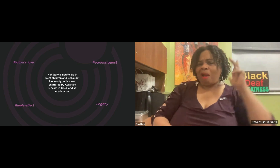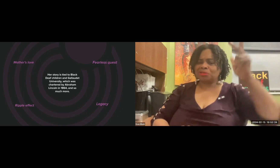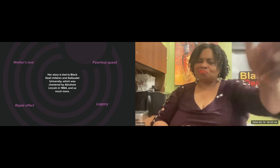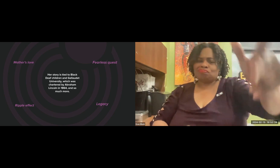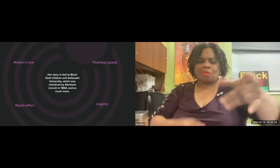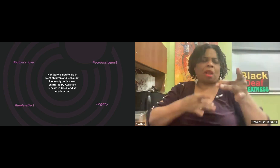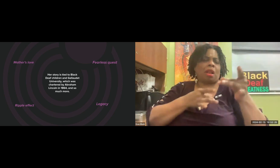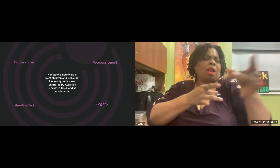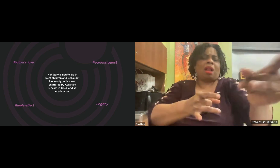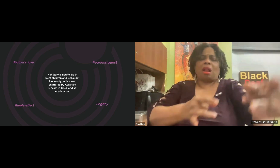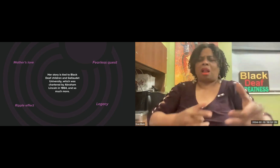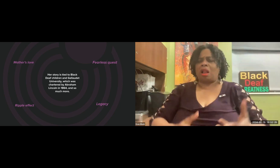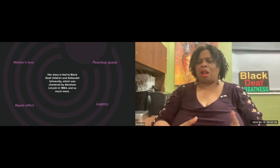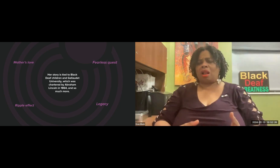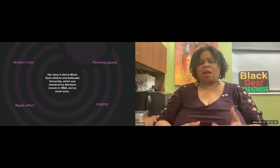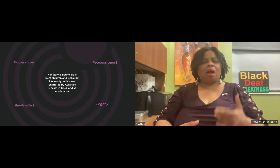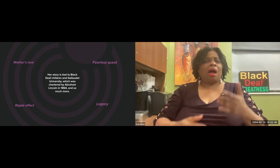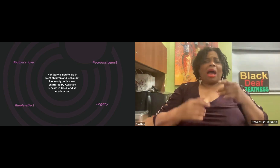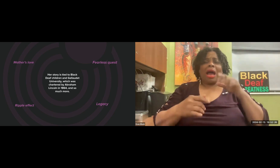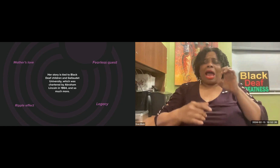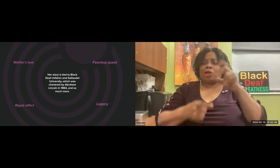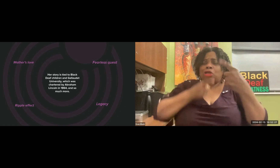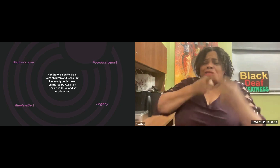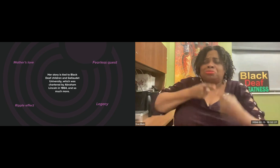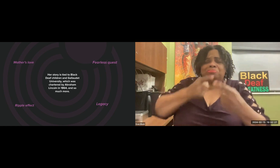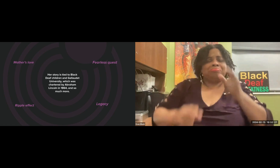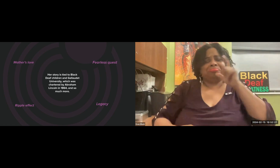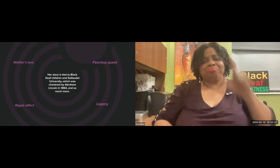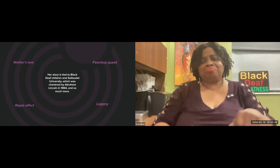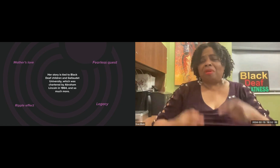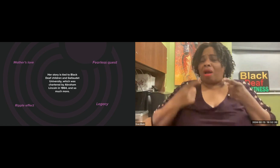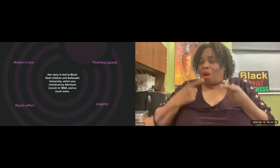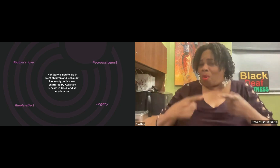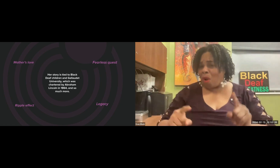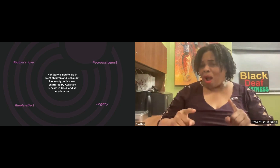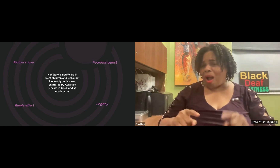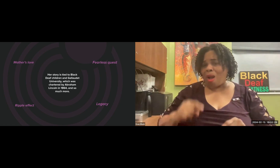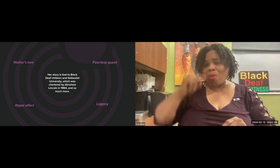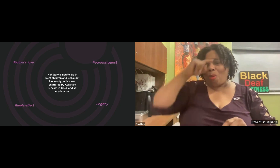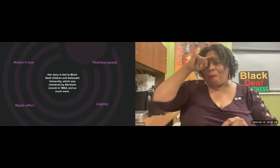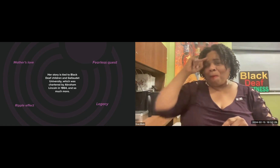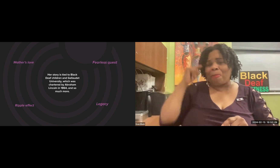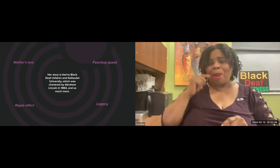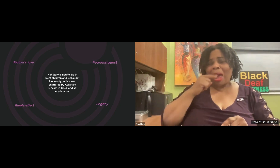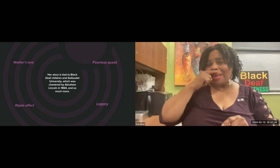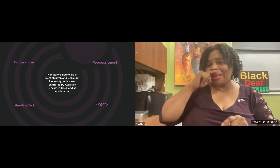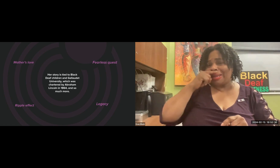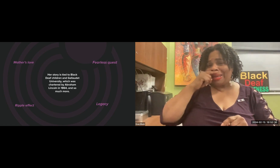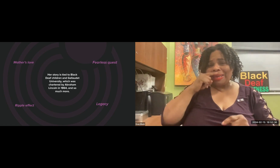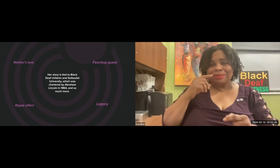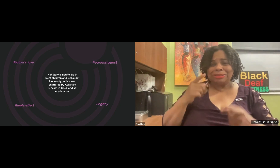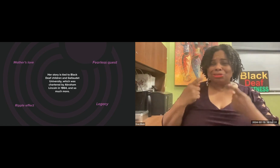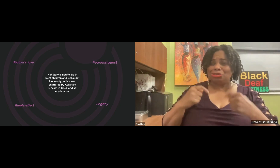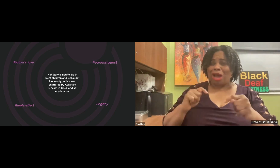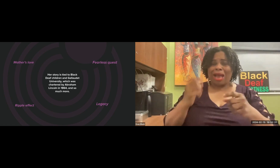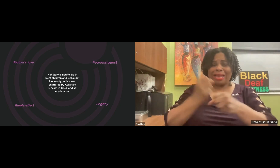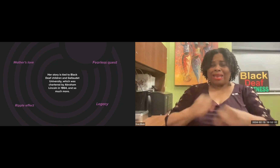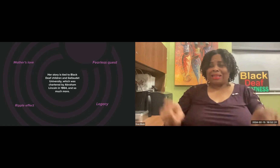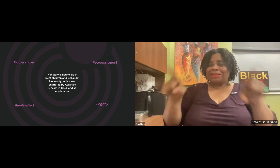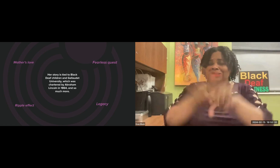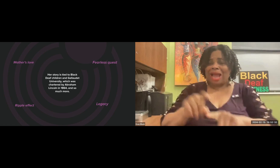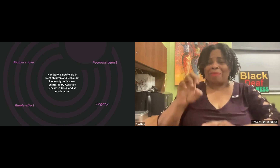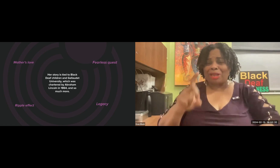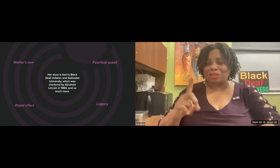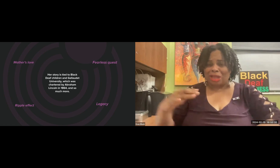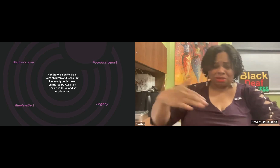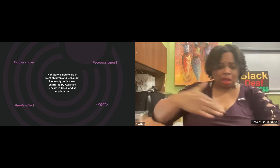freedom. It's never an easy road to claim your rights to experience freedom. And so we know